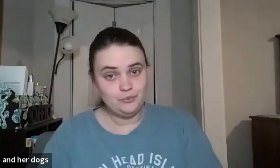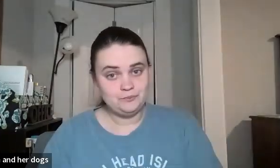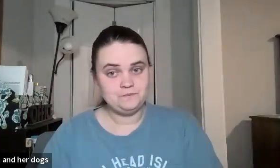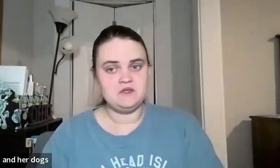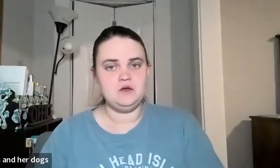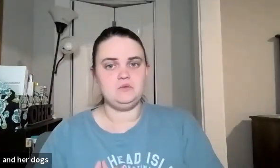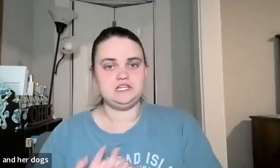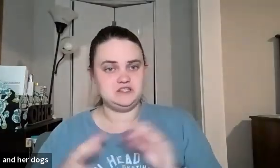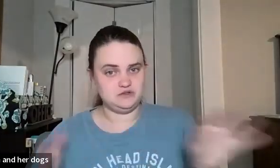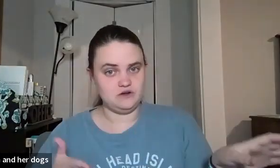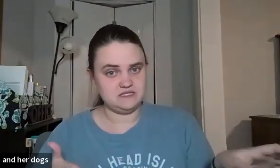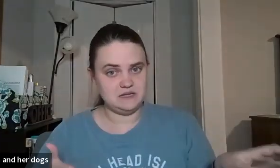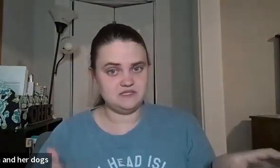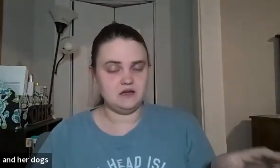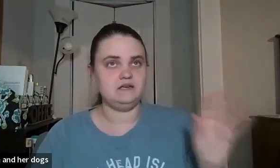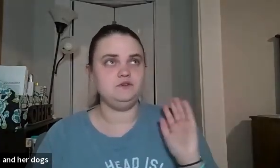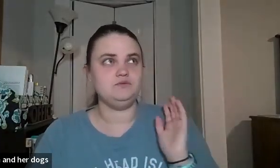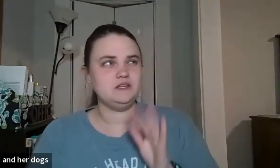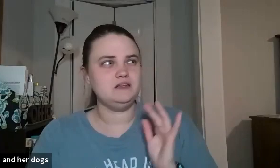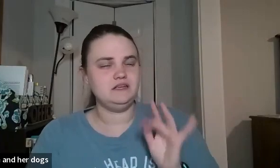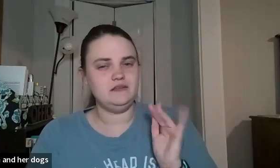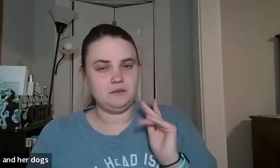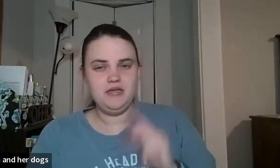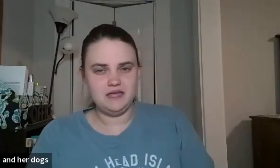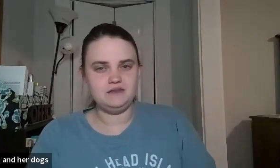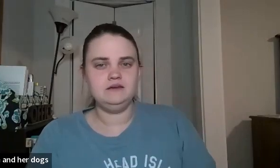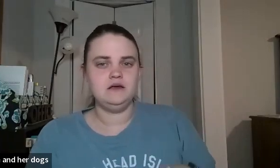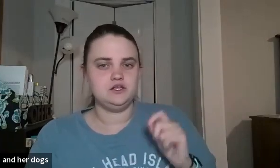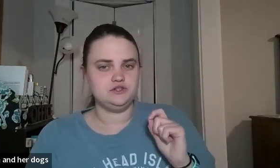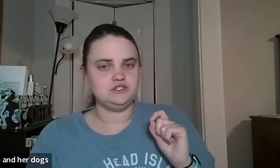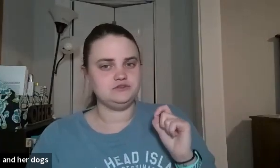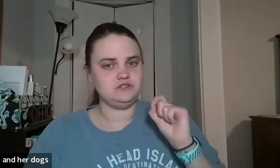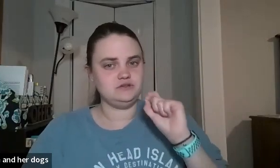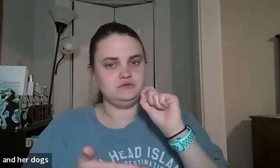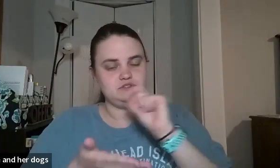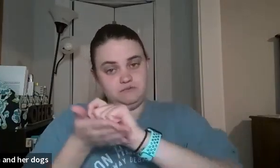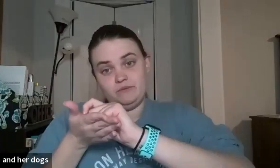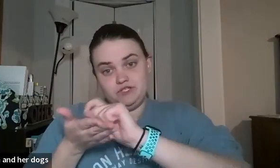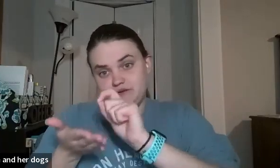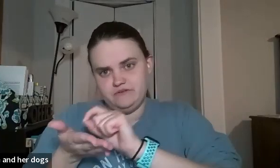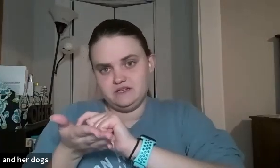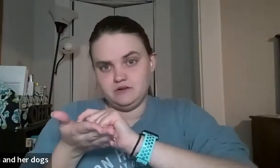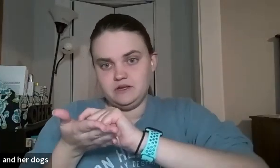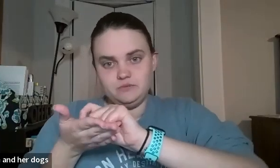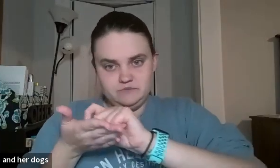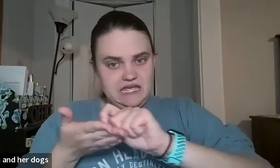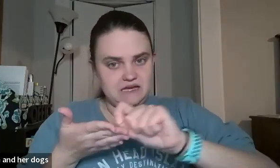pen/pencil, which those are the same sign. If you really need like a pen, usually you'll do which we did earlier was pen